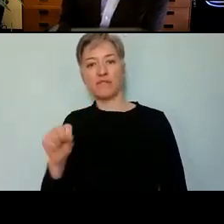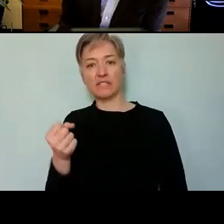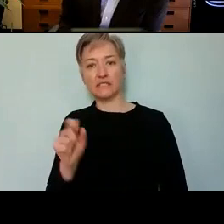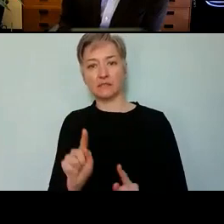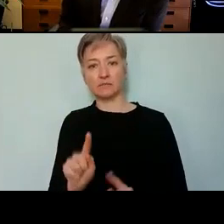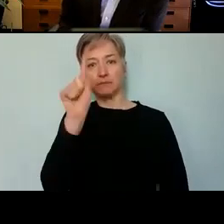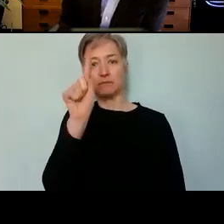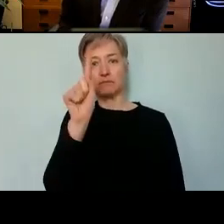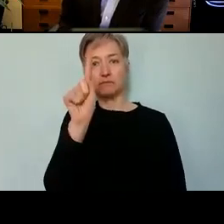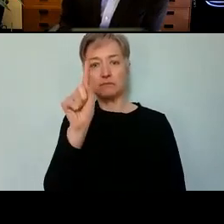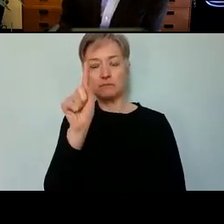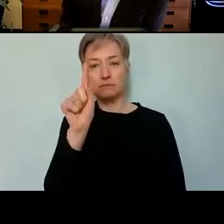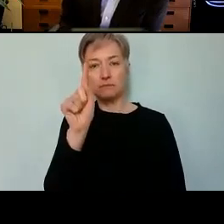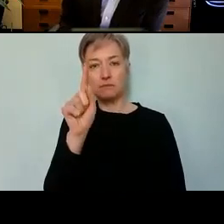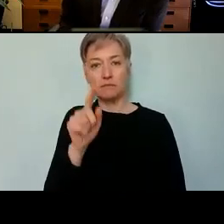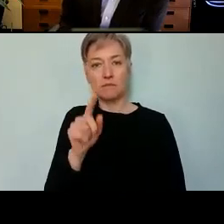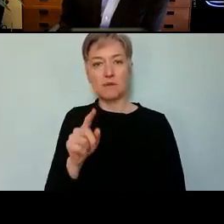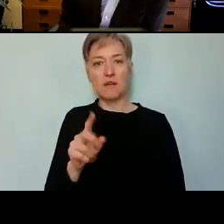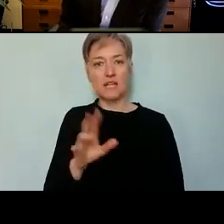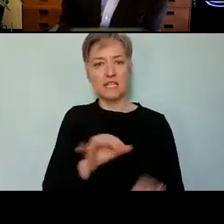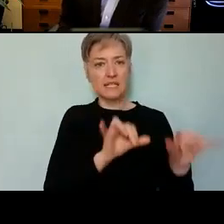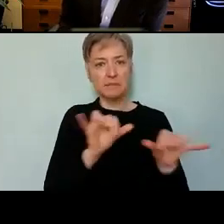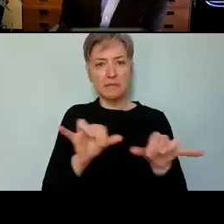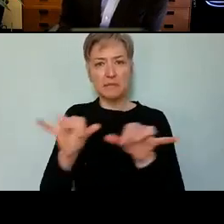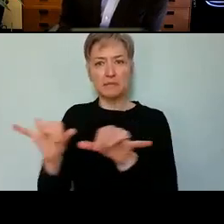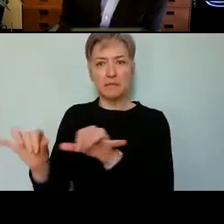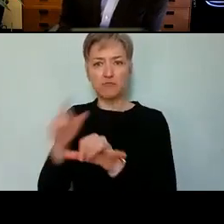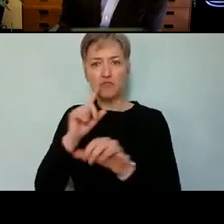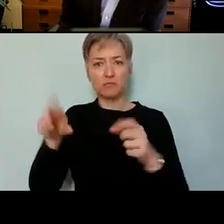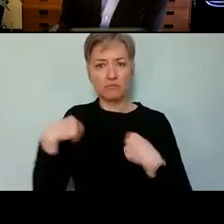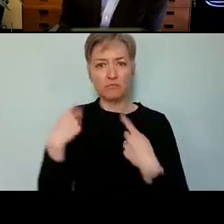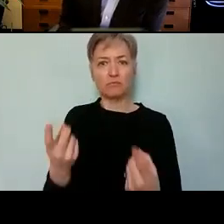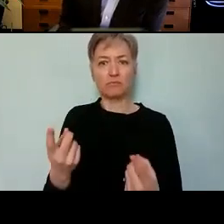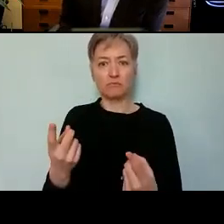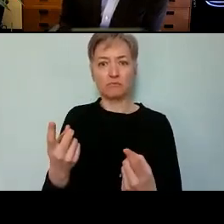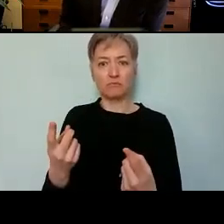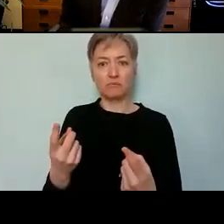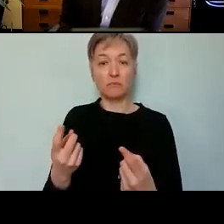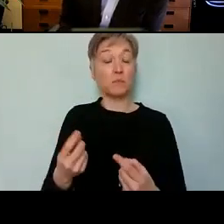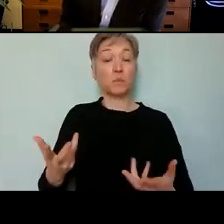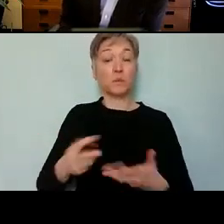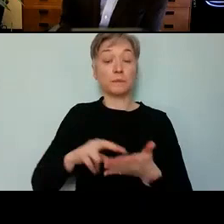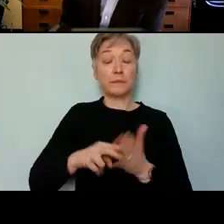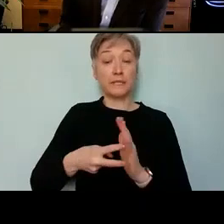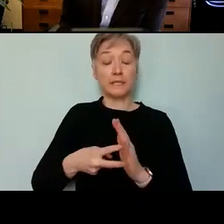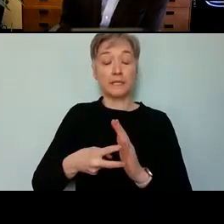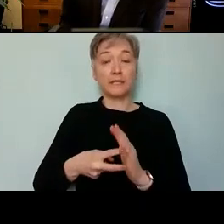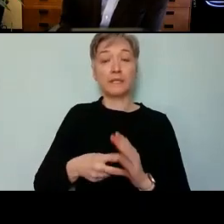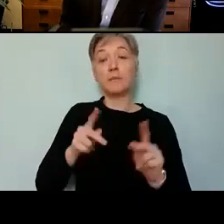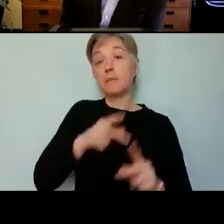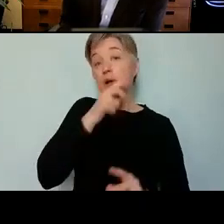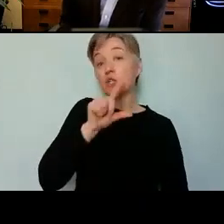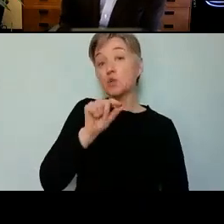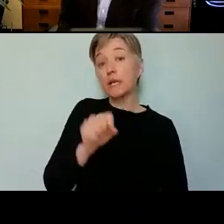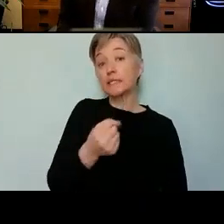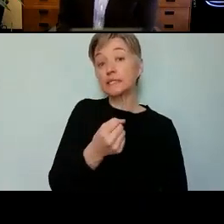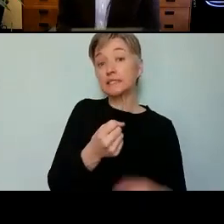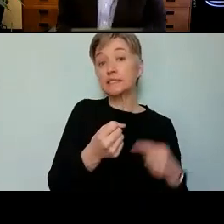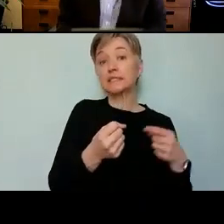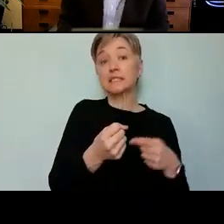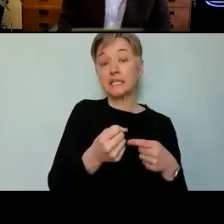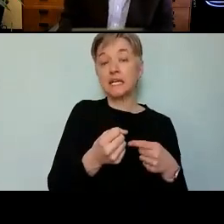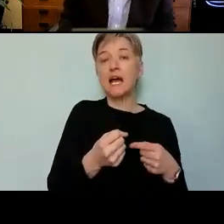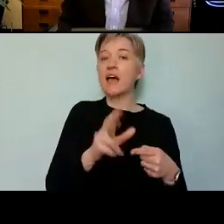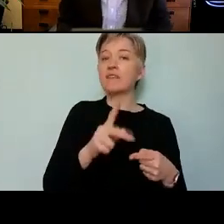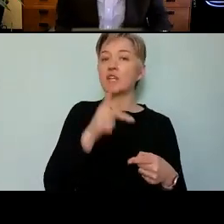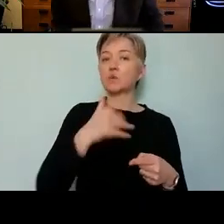sort of persisted throughout the entire pandemic. And the way we read that is that the 20-year-olds are, really the reservoir for spreading